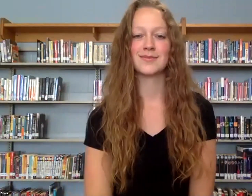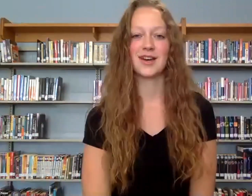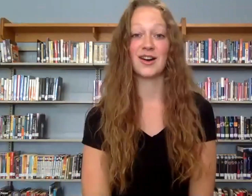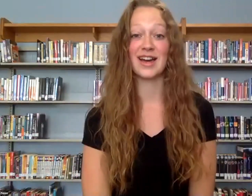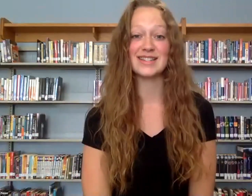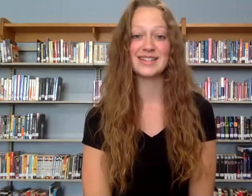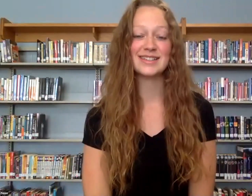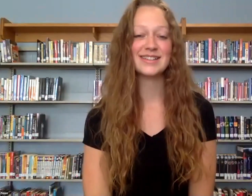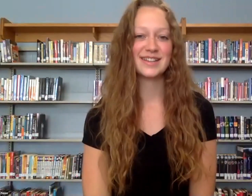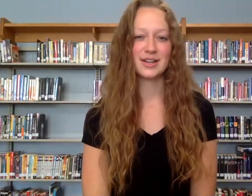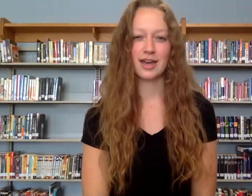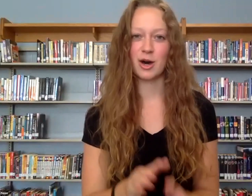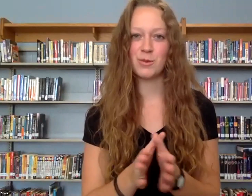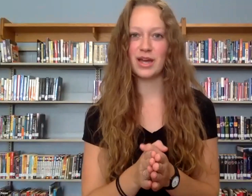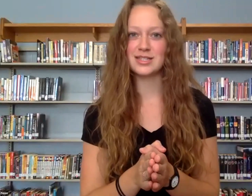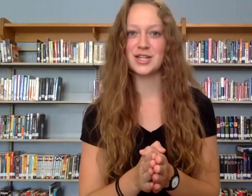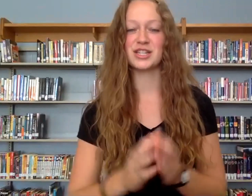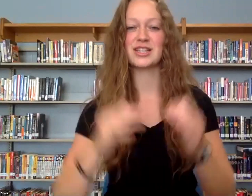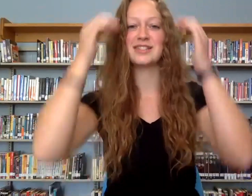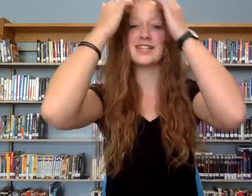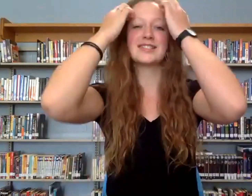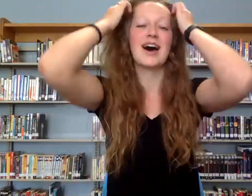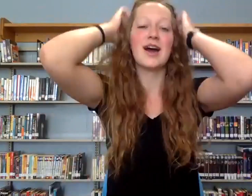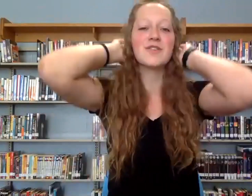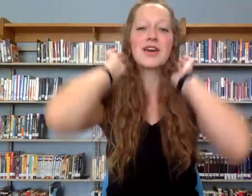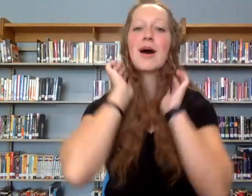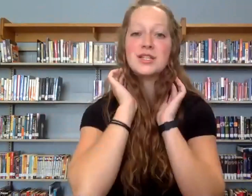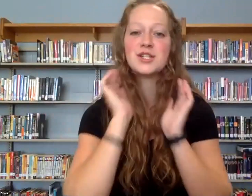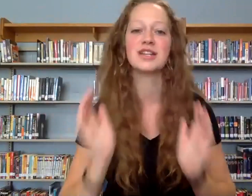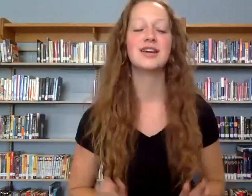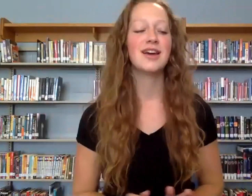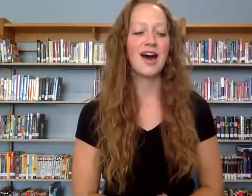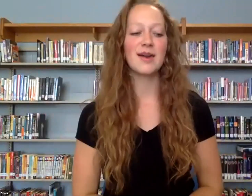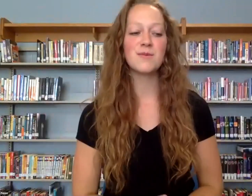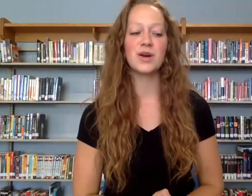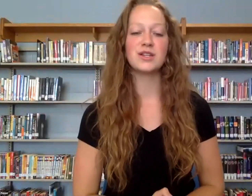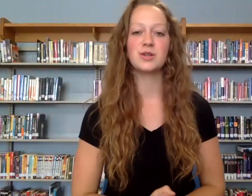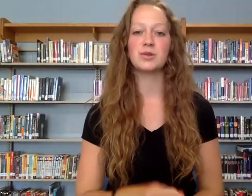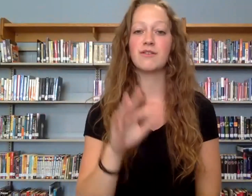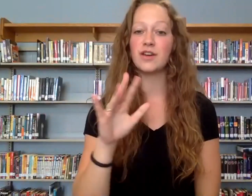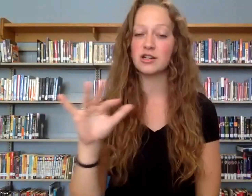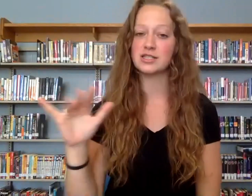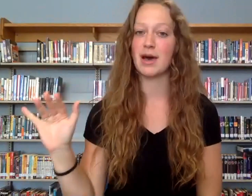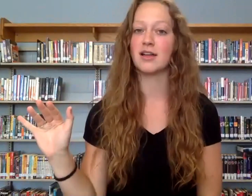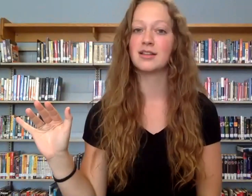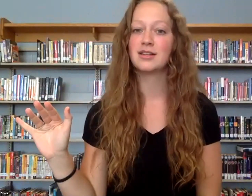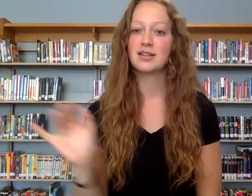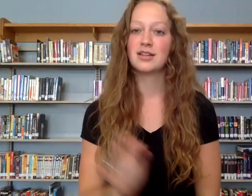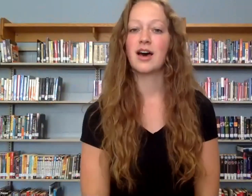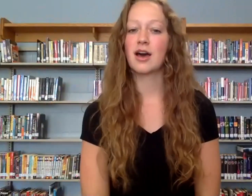All right. Okay, I hope you paid attention because it is time for the competition. I am going to finger spell a couple